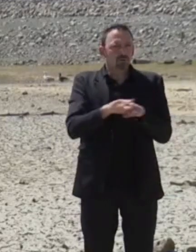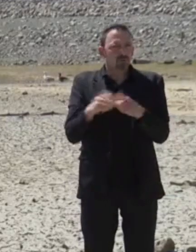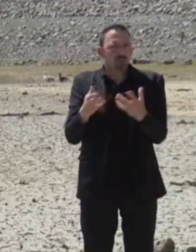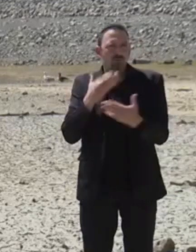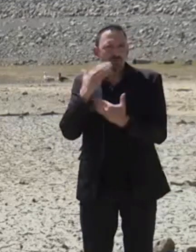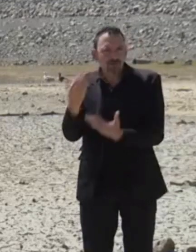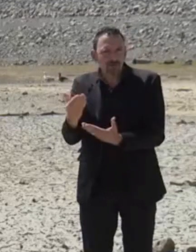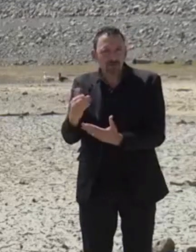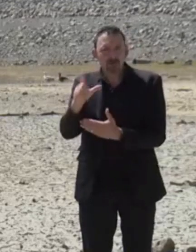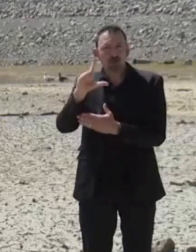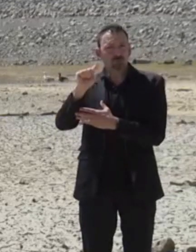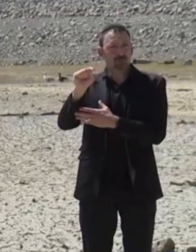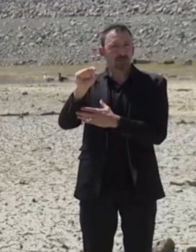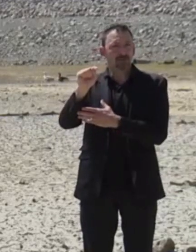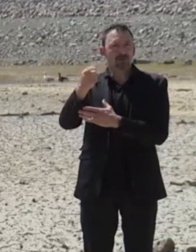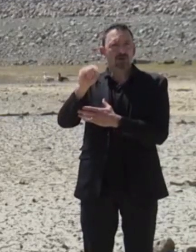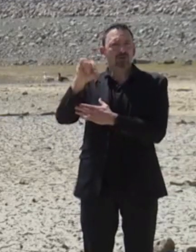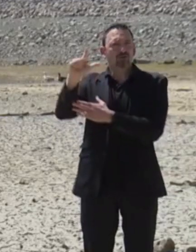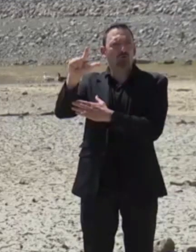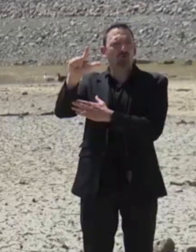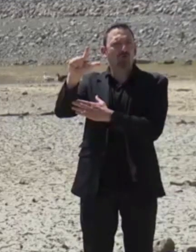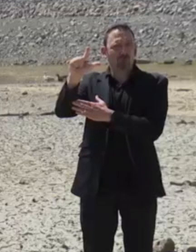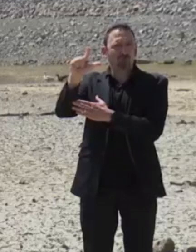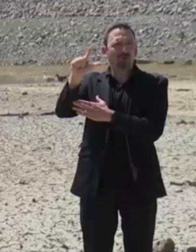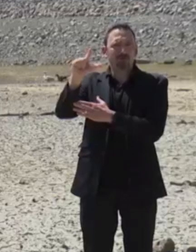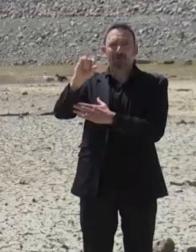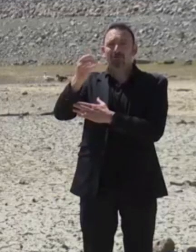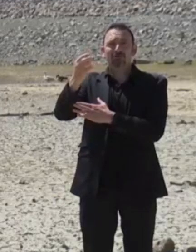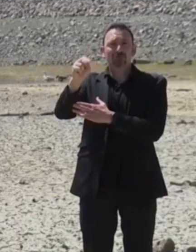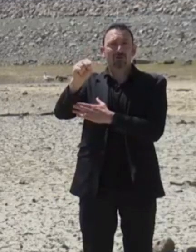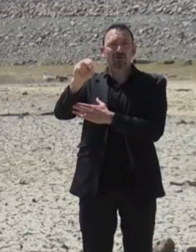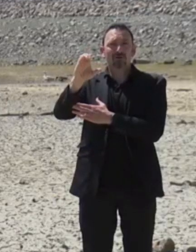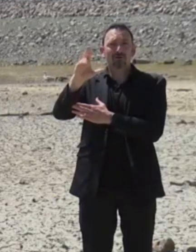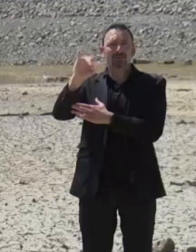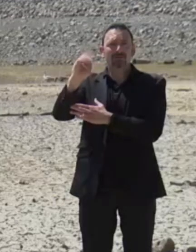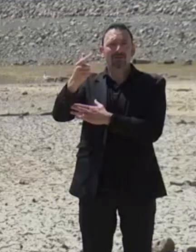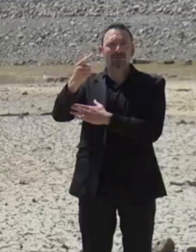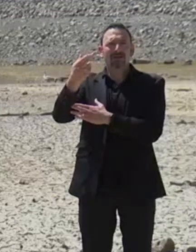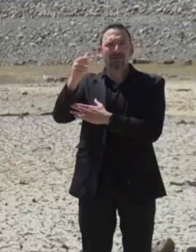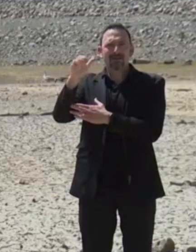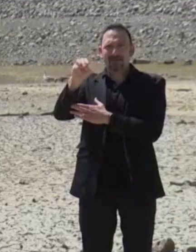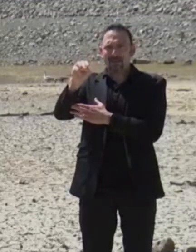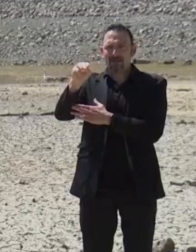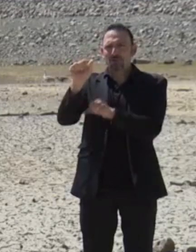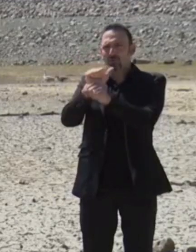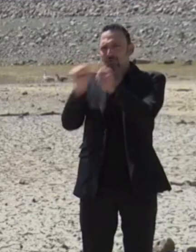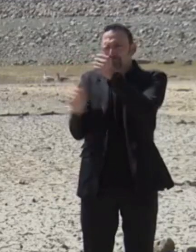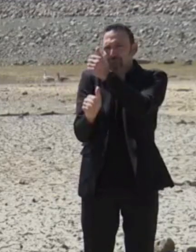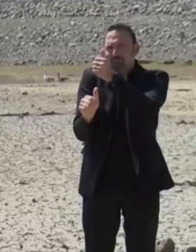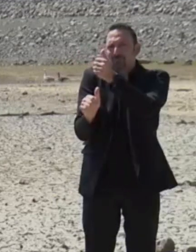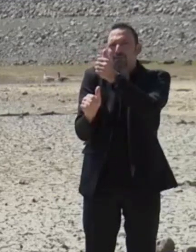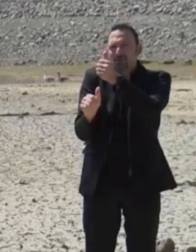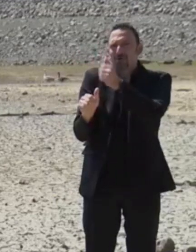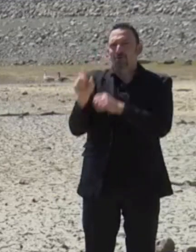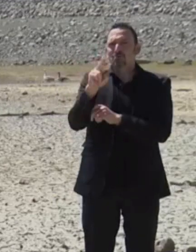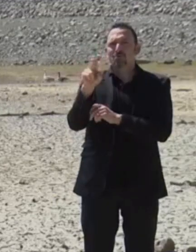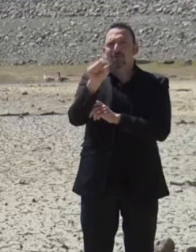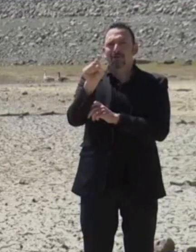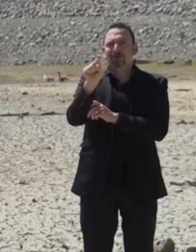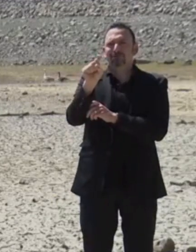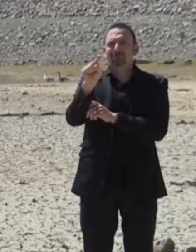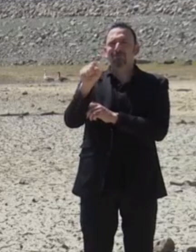John Cunningham of the U.S. Army Corps of Engineers for being here today. This is a U.S. Army Corps of Engineers reservoir